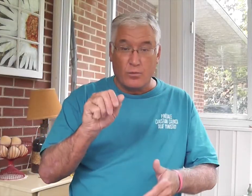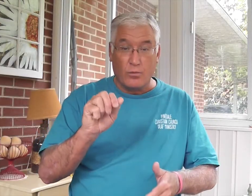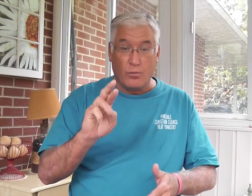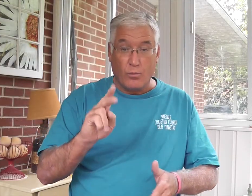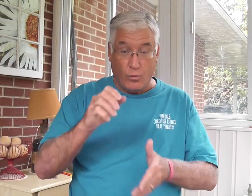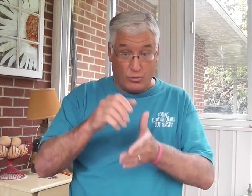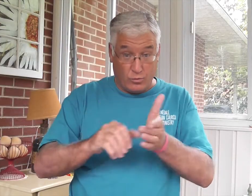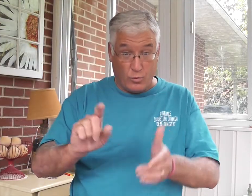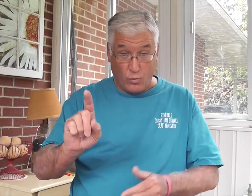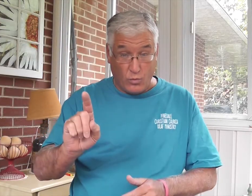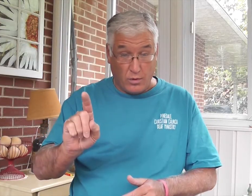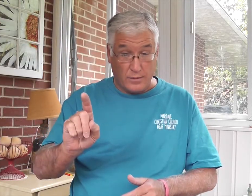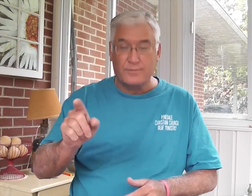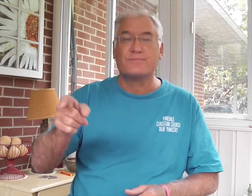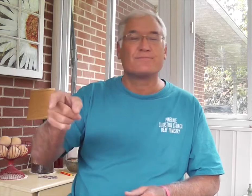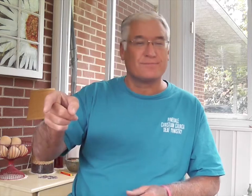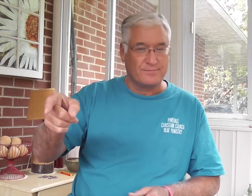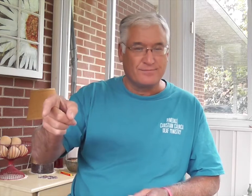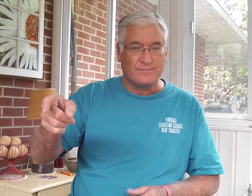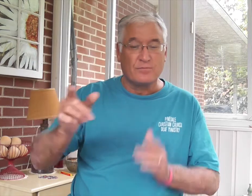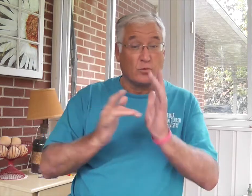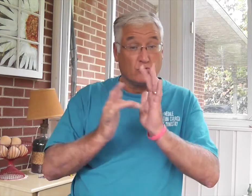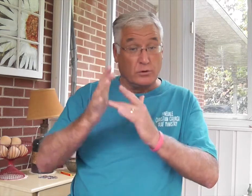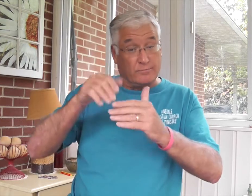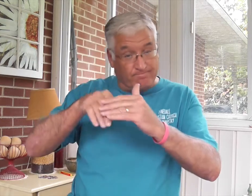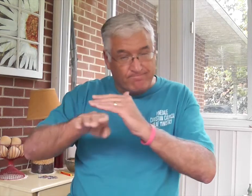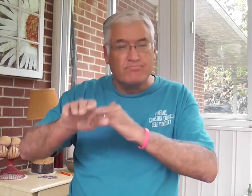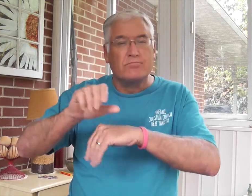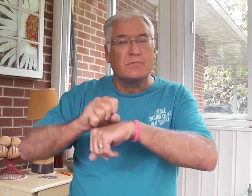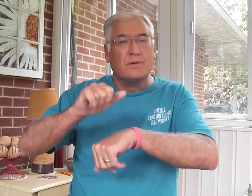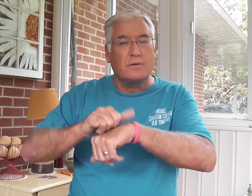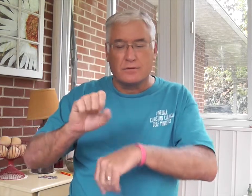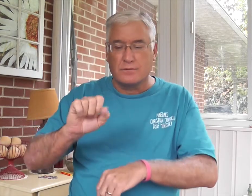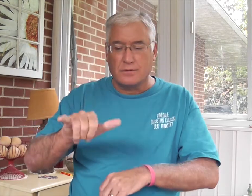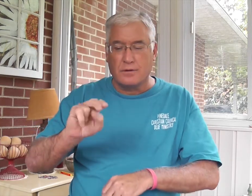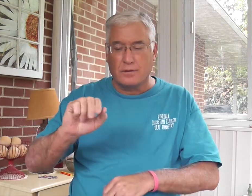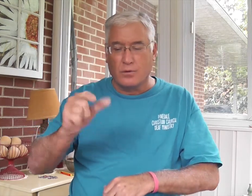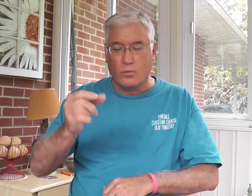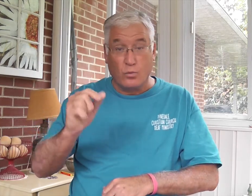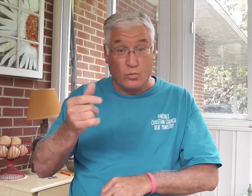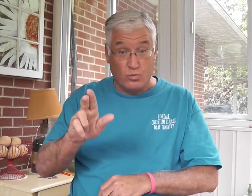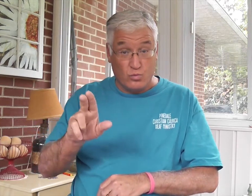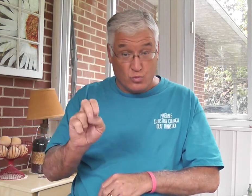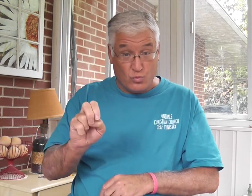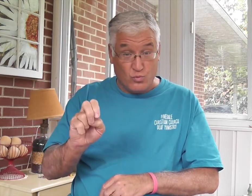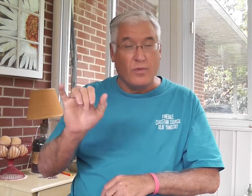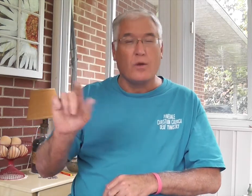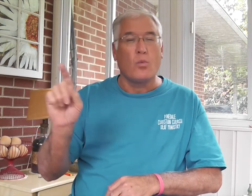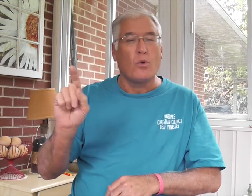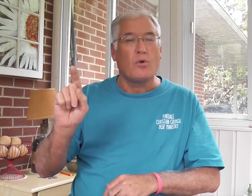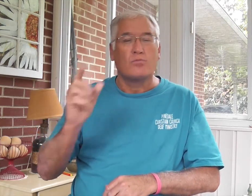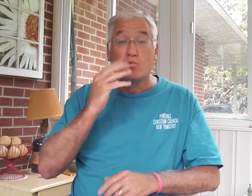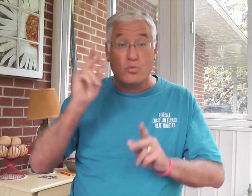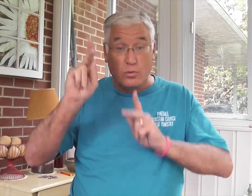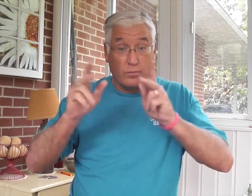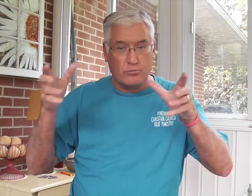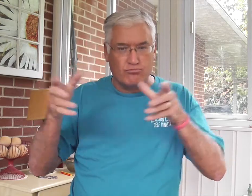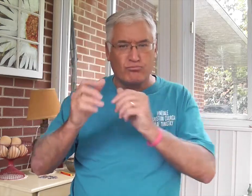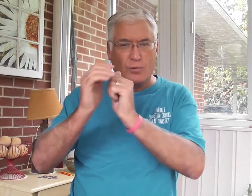Before, we were looking in Mark in chapter 1, and Jesus had entered into the synagogue. And that's where the